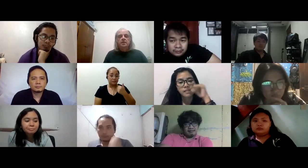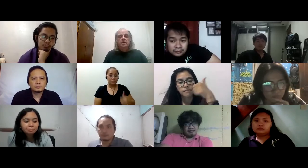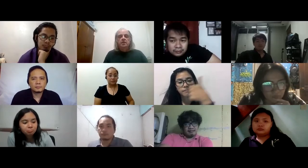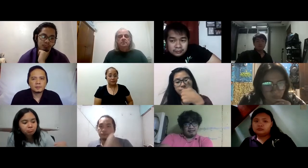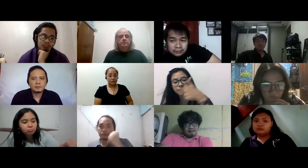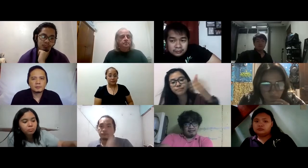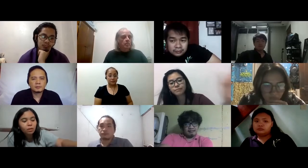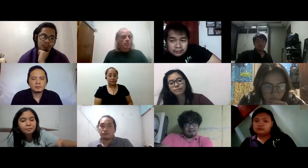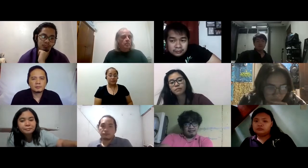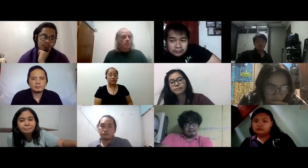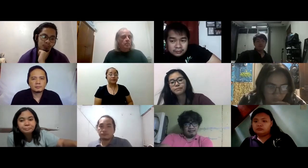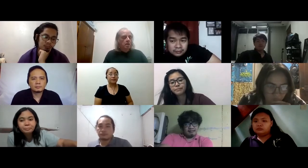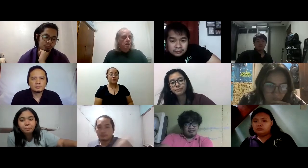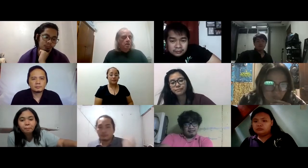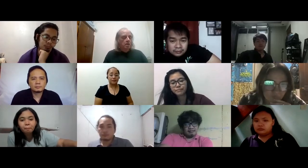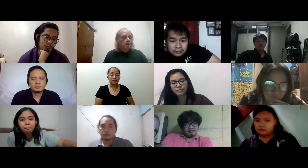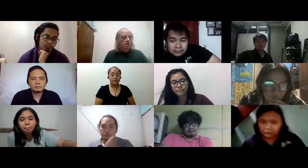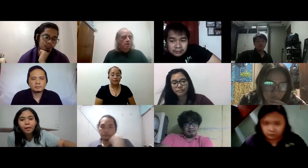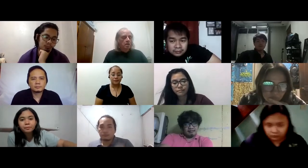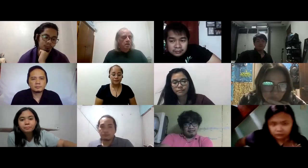And then